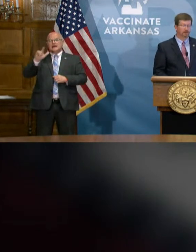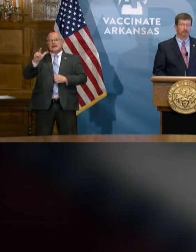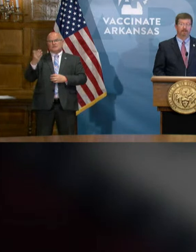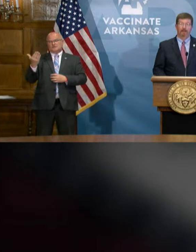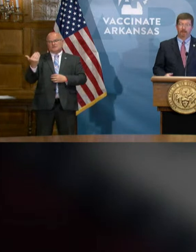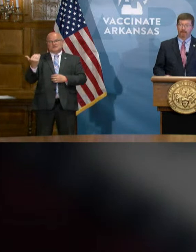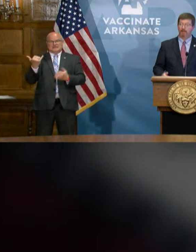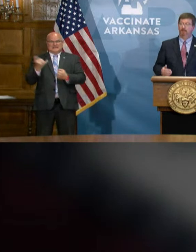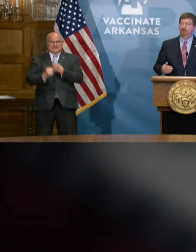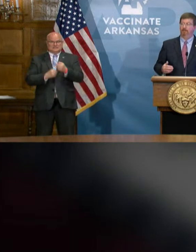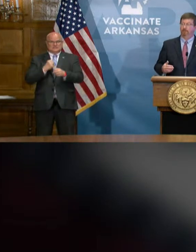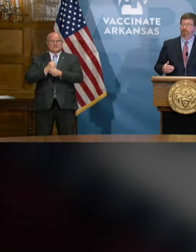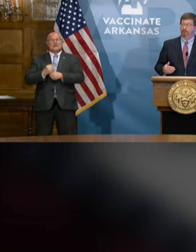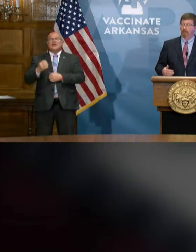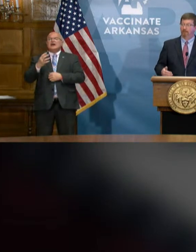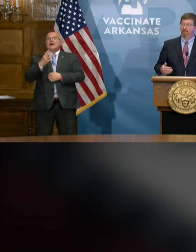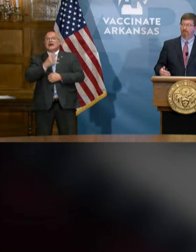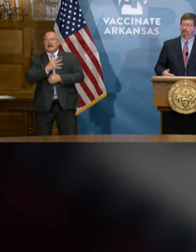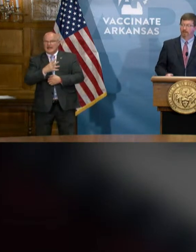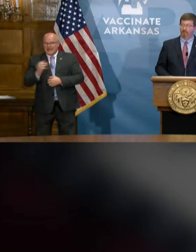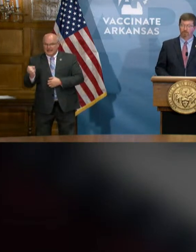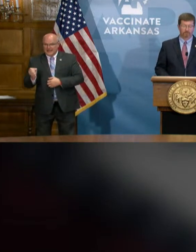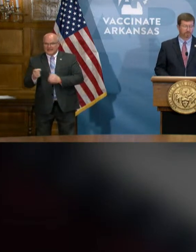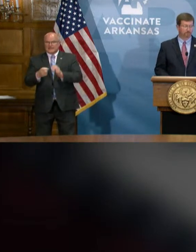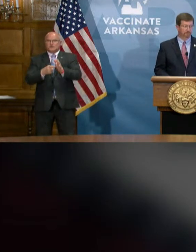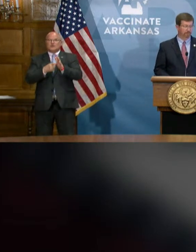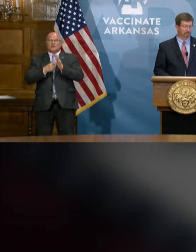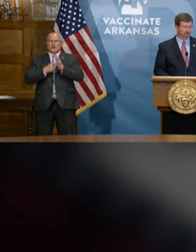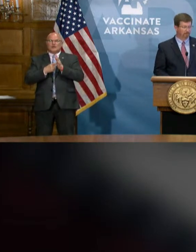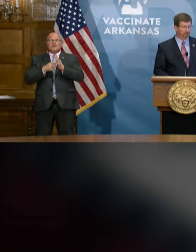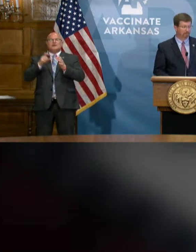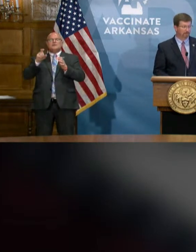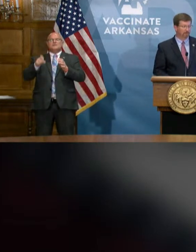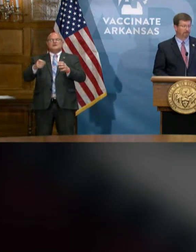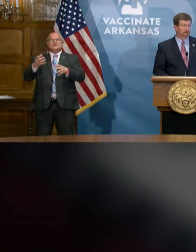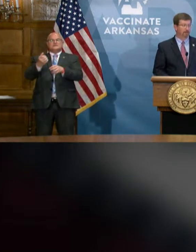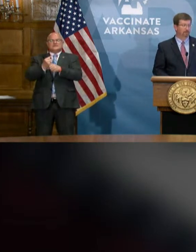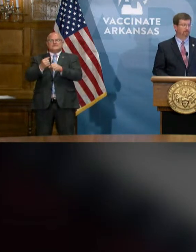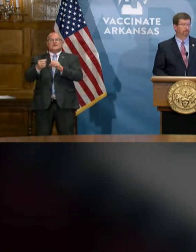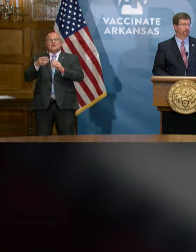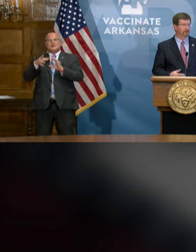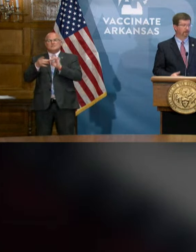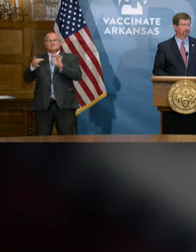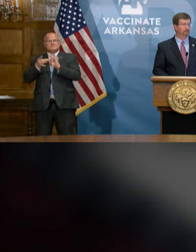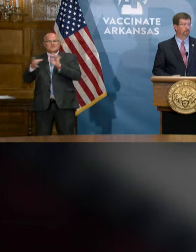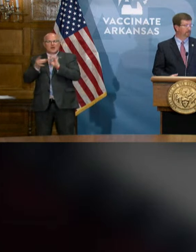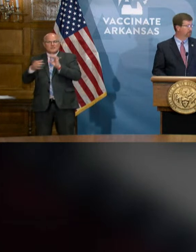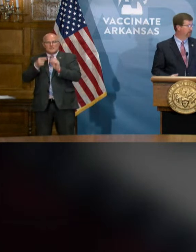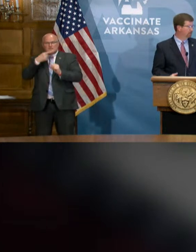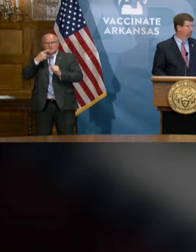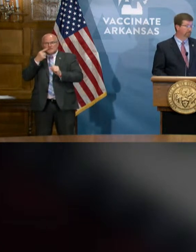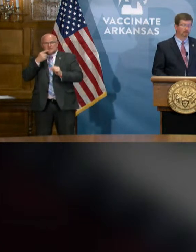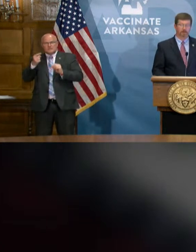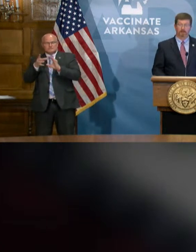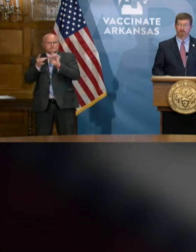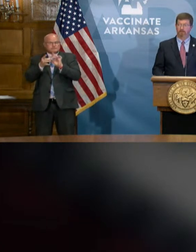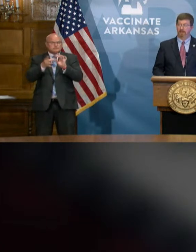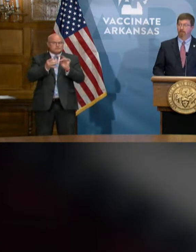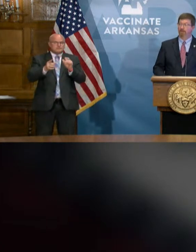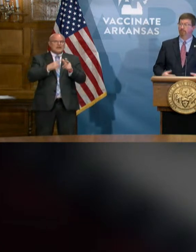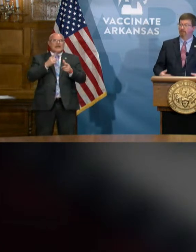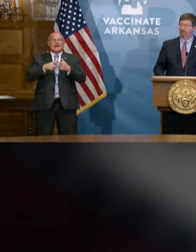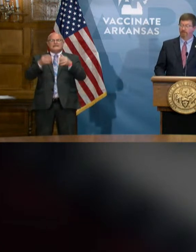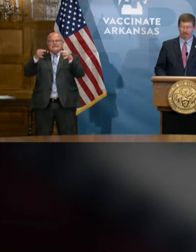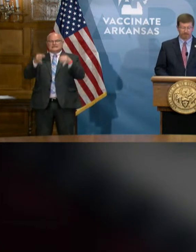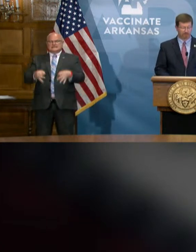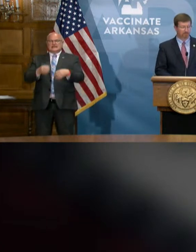this year, and there is a requirement that they have to receive public comment. This public comment will then be used to